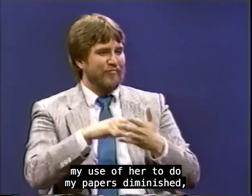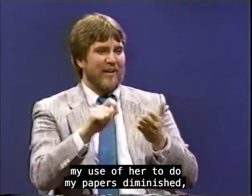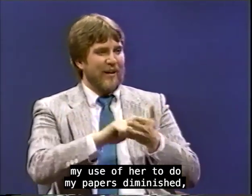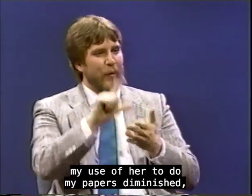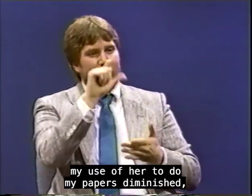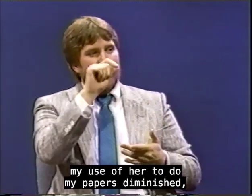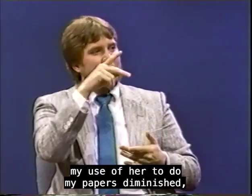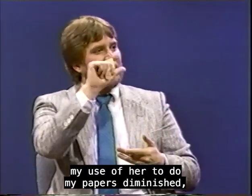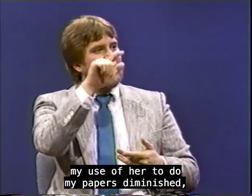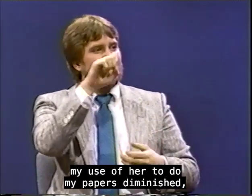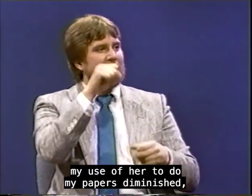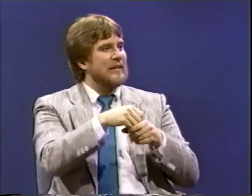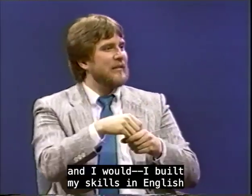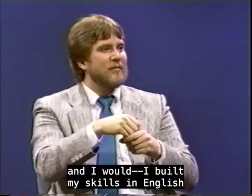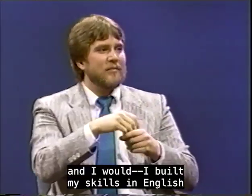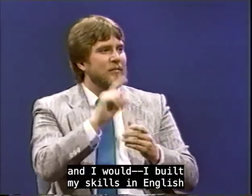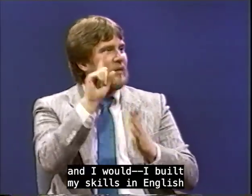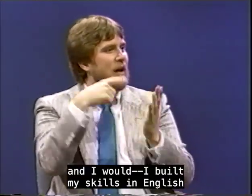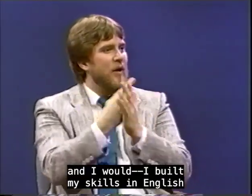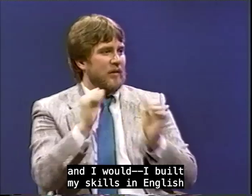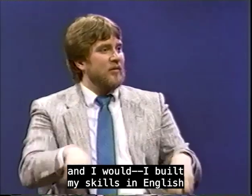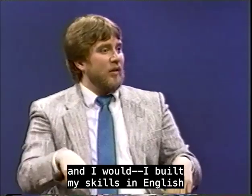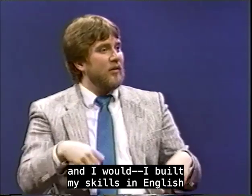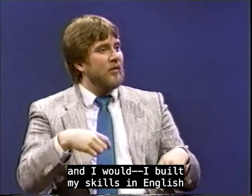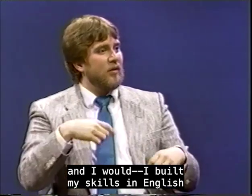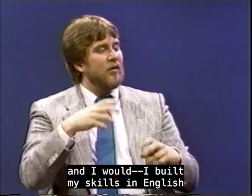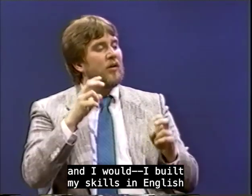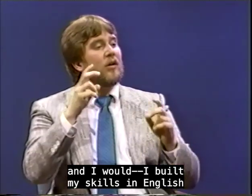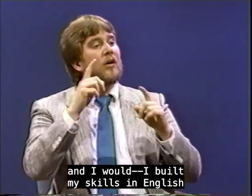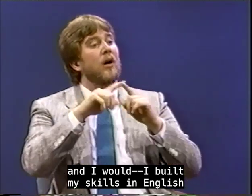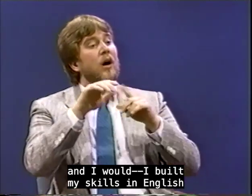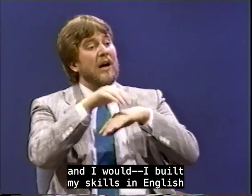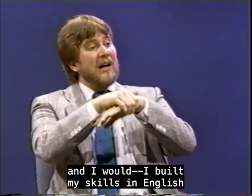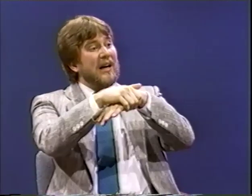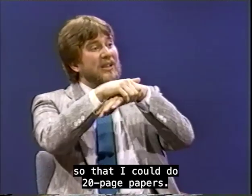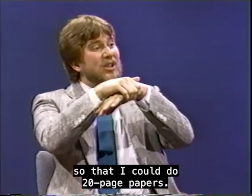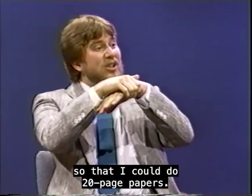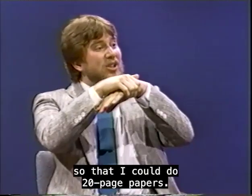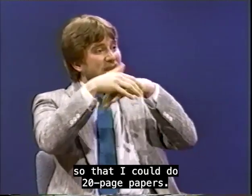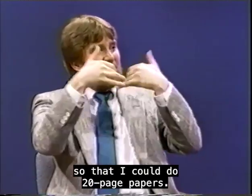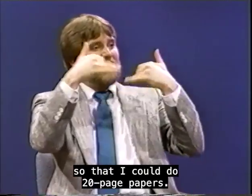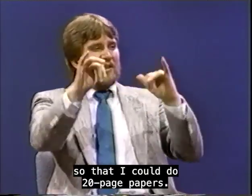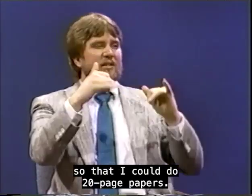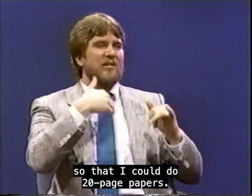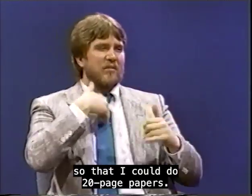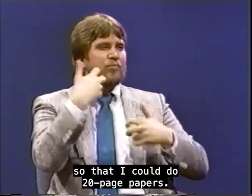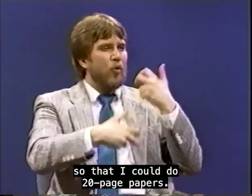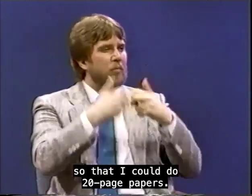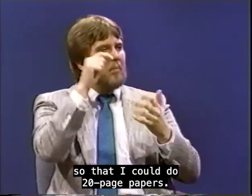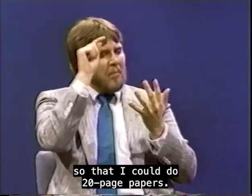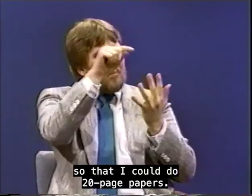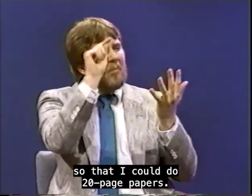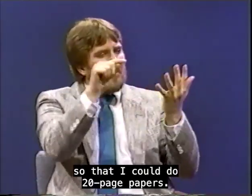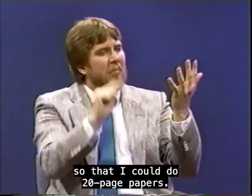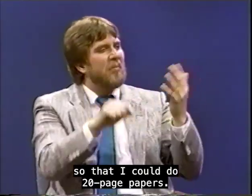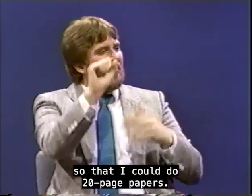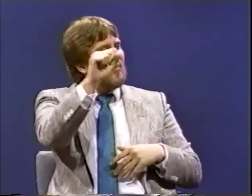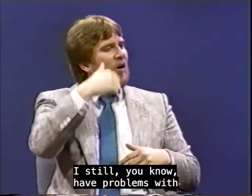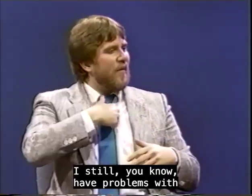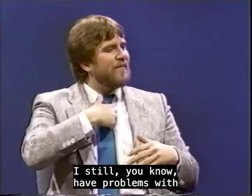my papers diminished. And I built my skills in English so that I could do 20-page papers. I